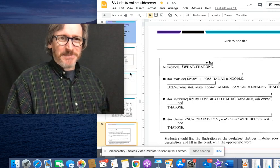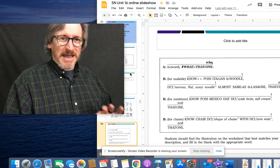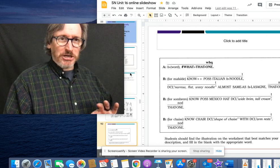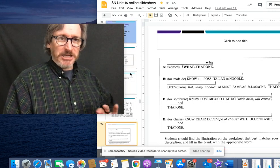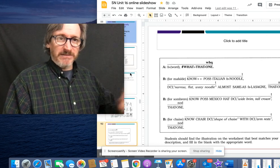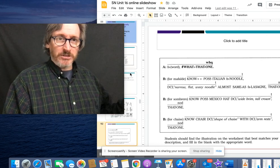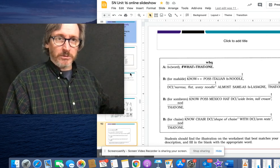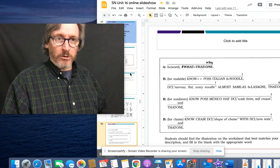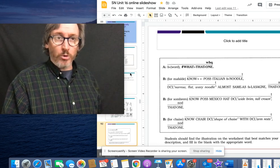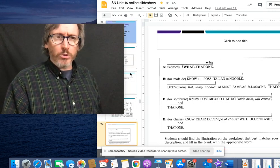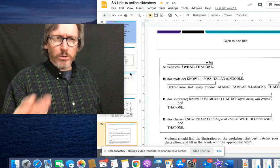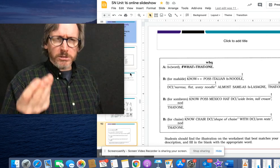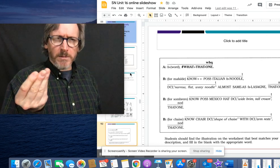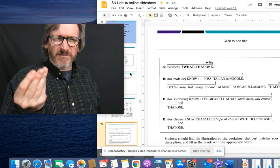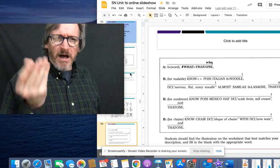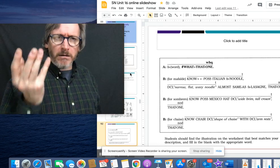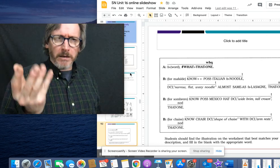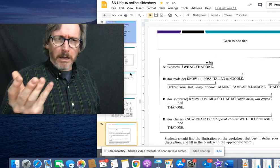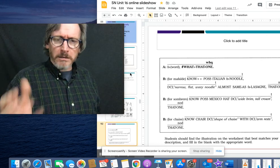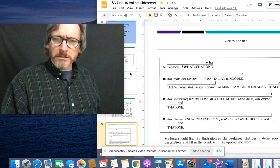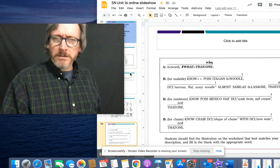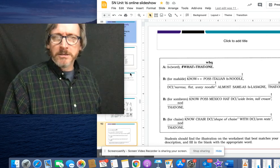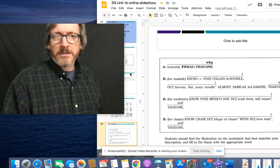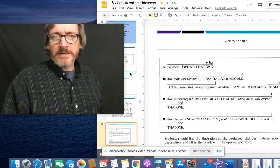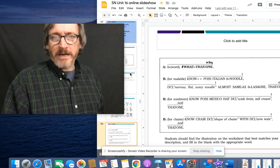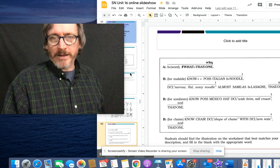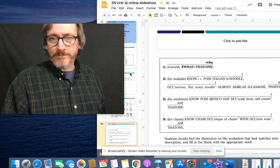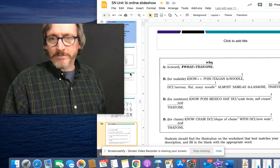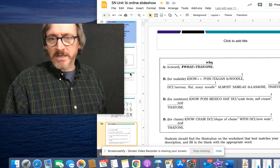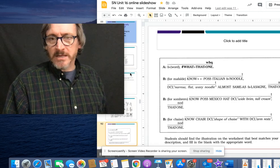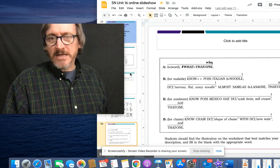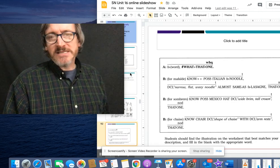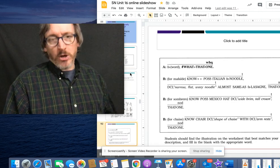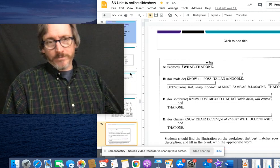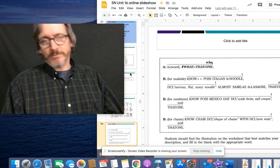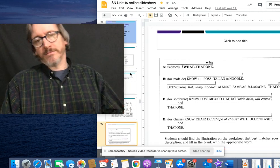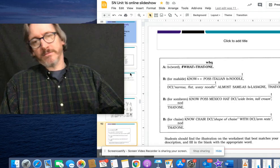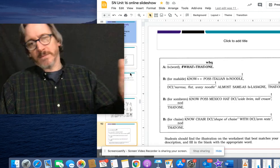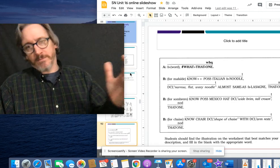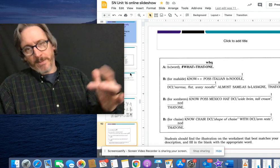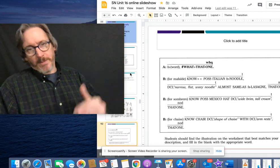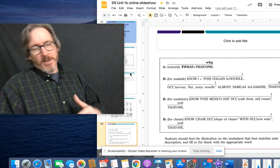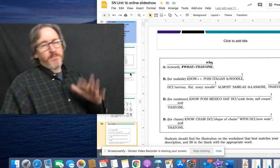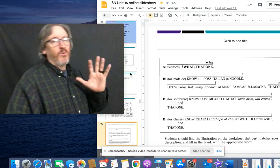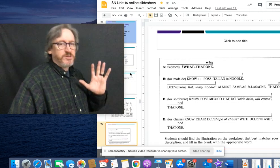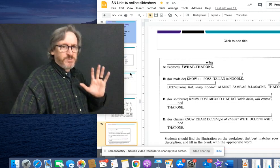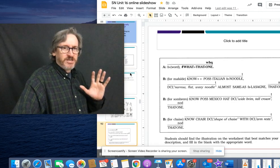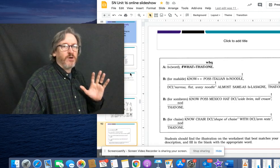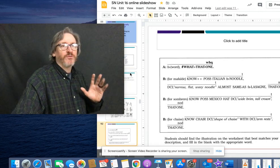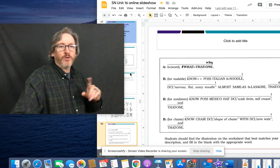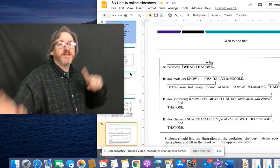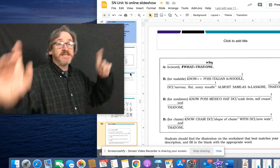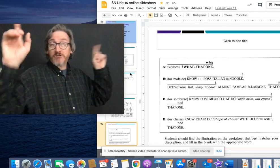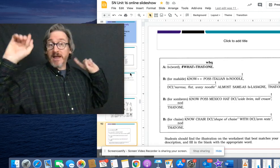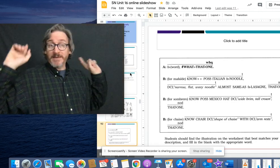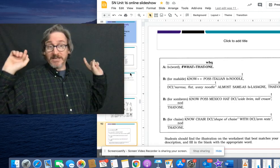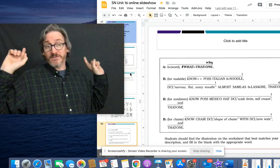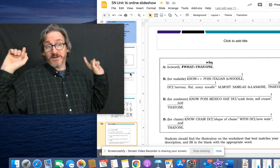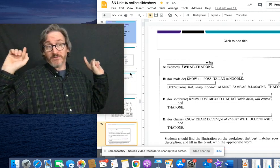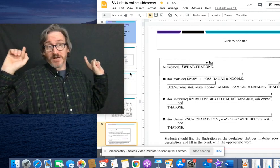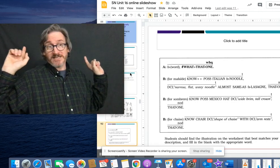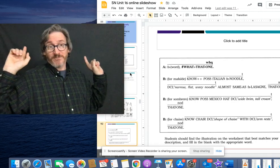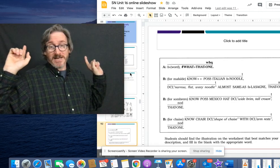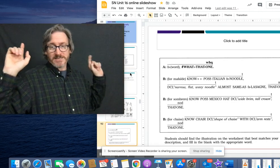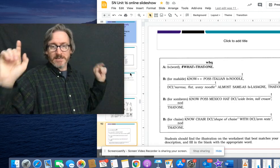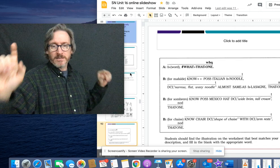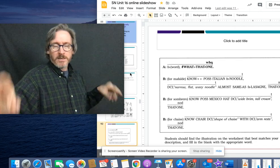Sounds like a Spanish evildoer. Oh, the mafalda. Anyway, so. Ba-ba-bum. We're supposed to go through and describe each of the